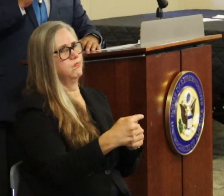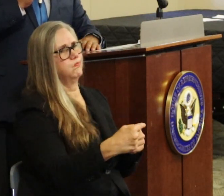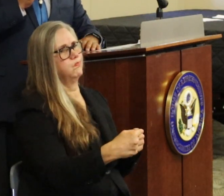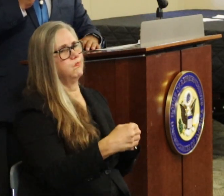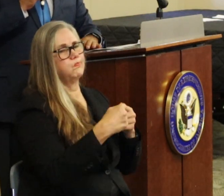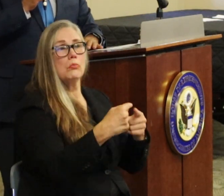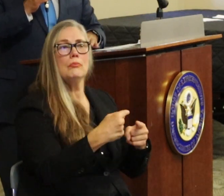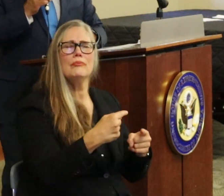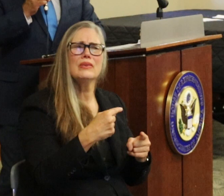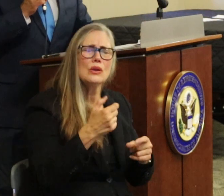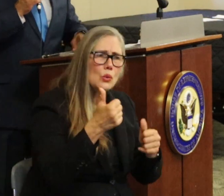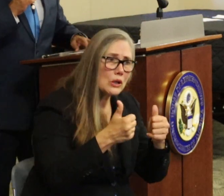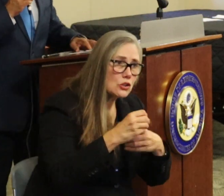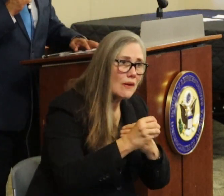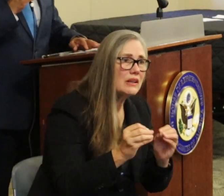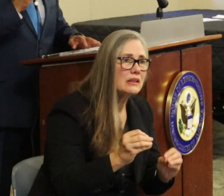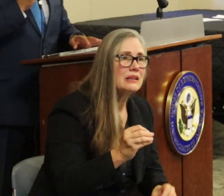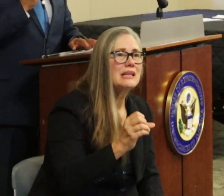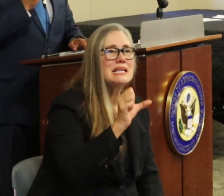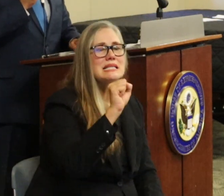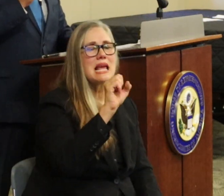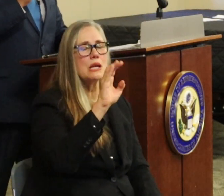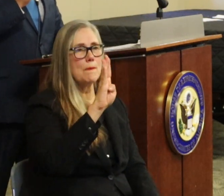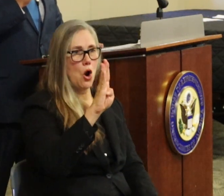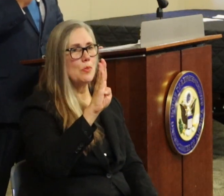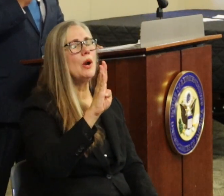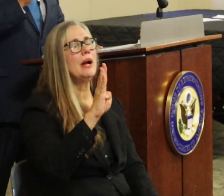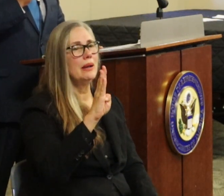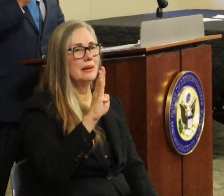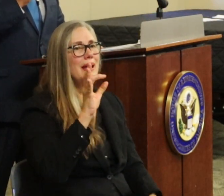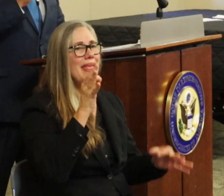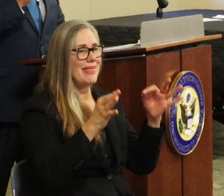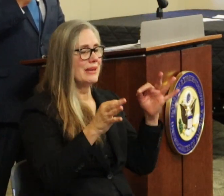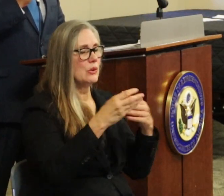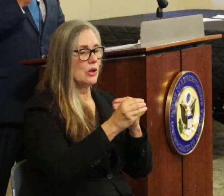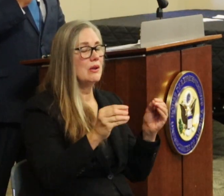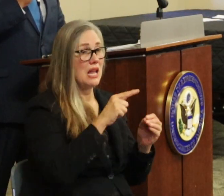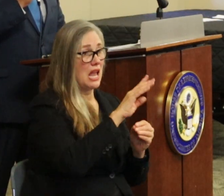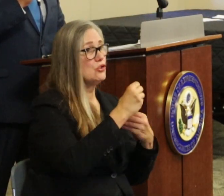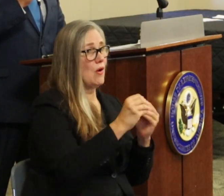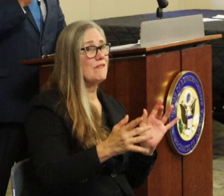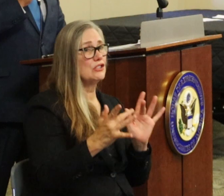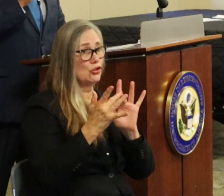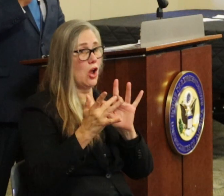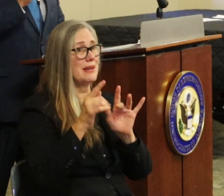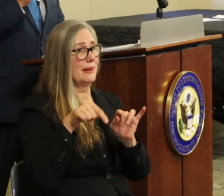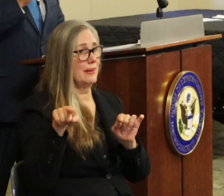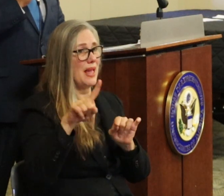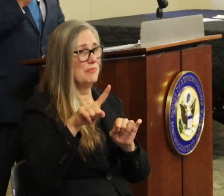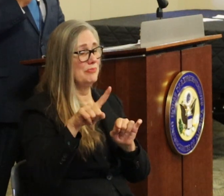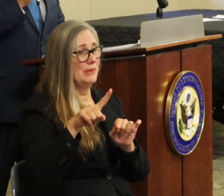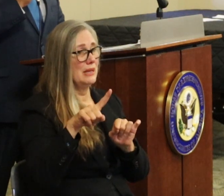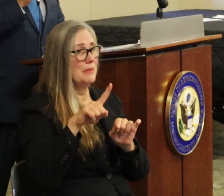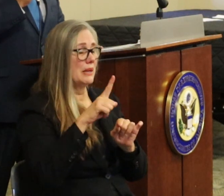which one is that? Which office is that? Santa Barbara Hearing Office. Okay. And your office has been in contact with them, but I figured I would